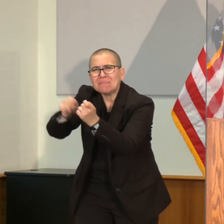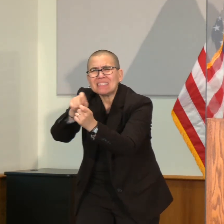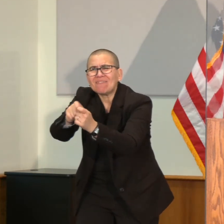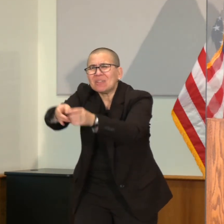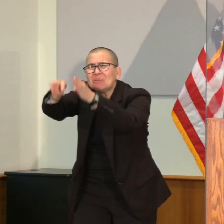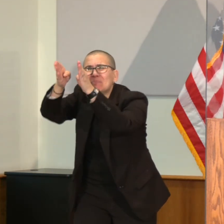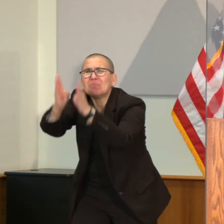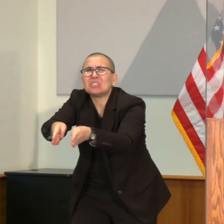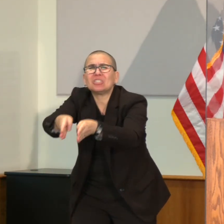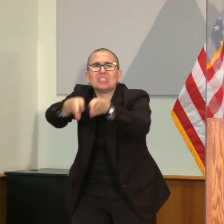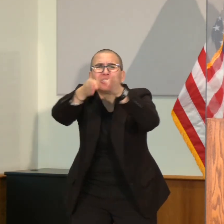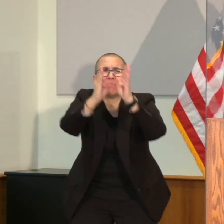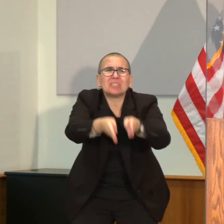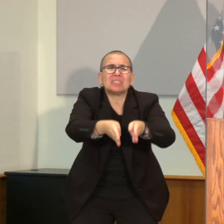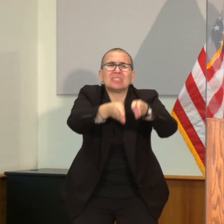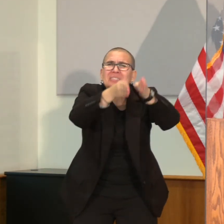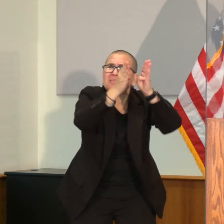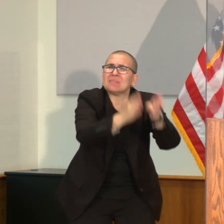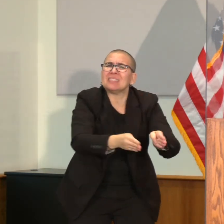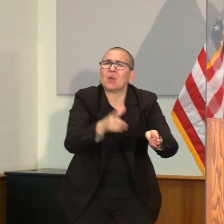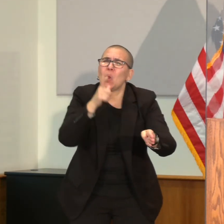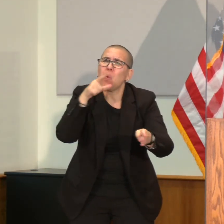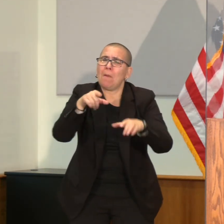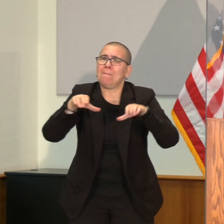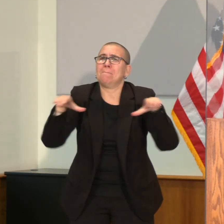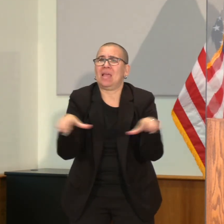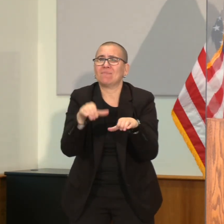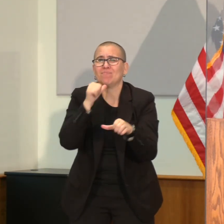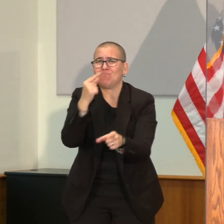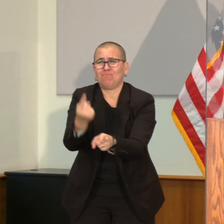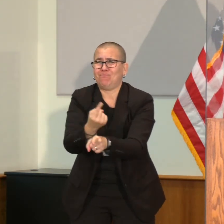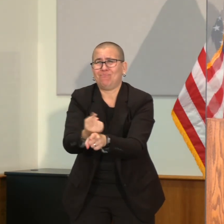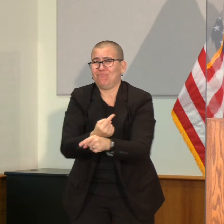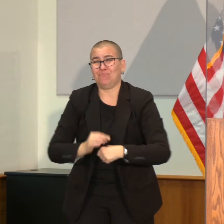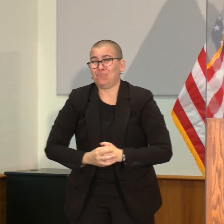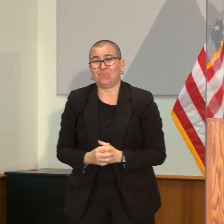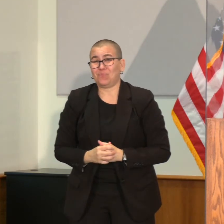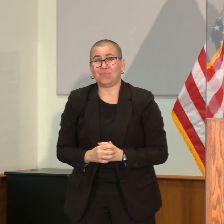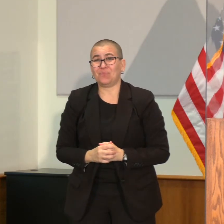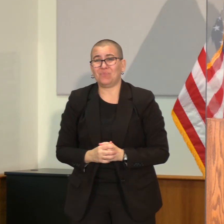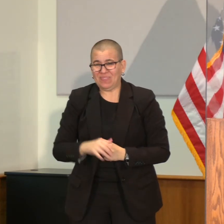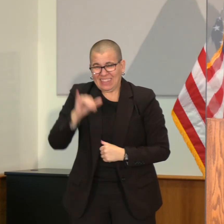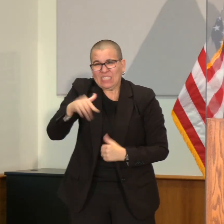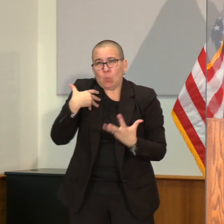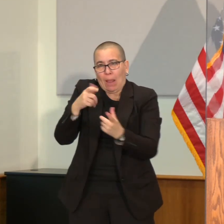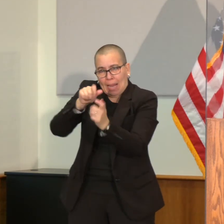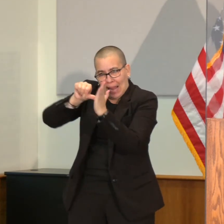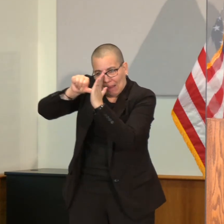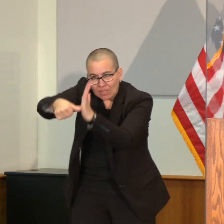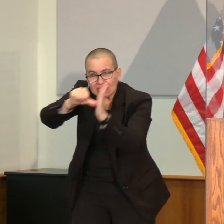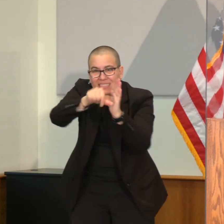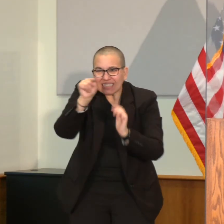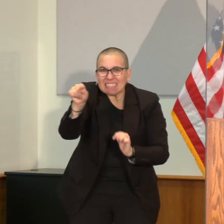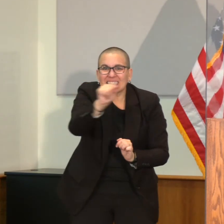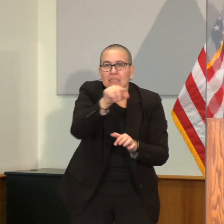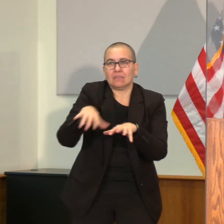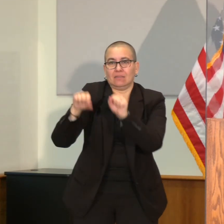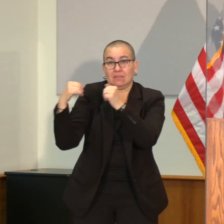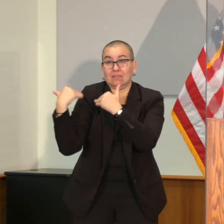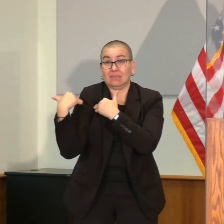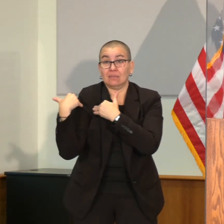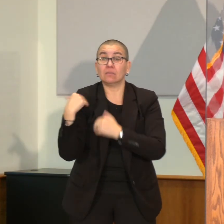held accountable. That's what this is all about. And so far this session, the Senate majority has not